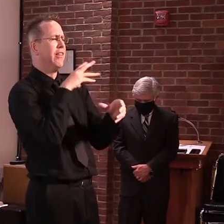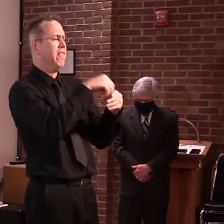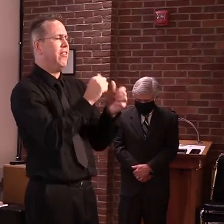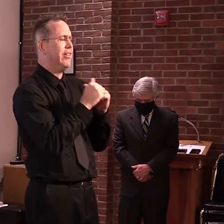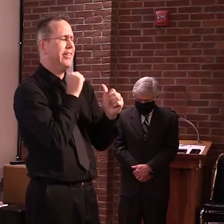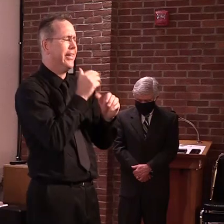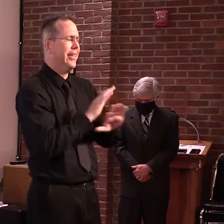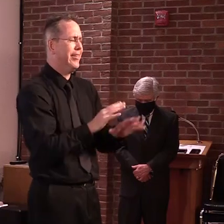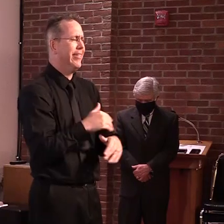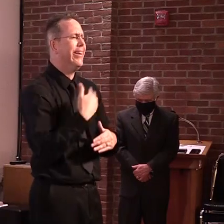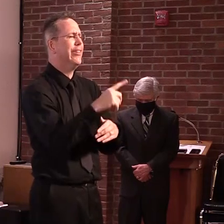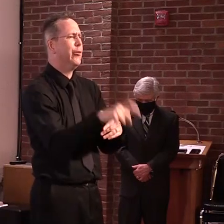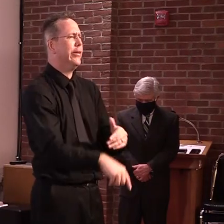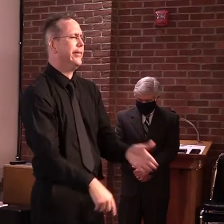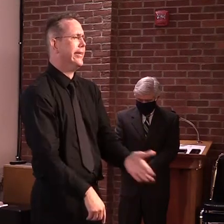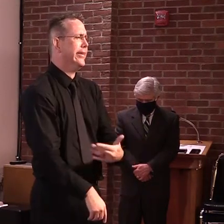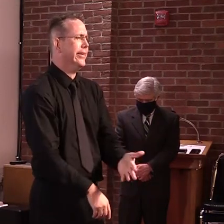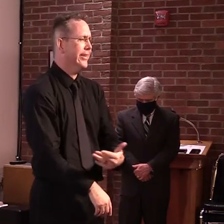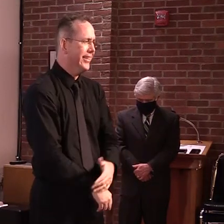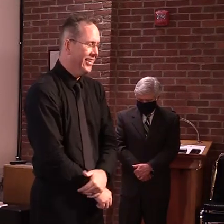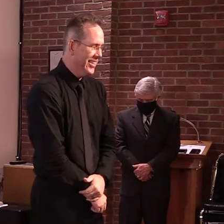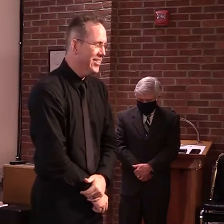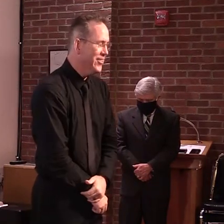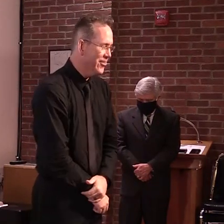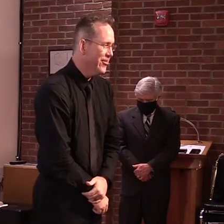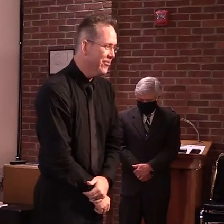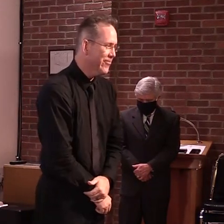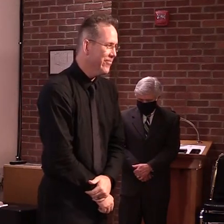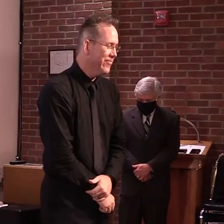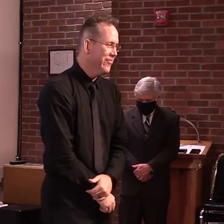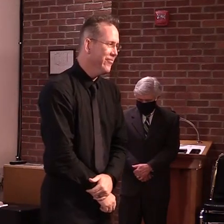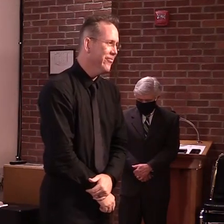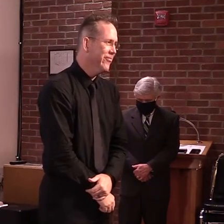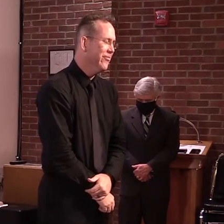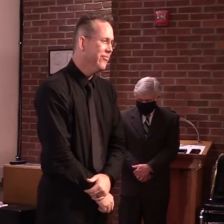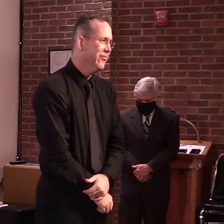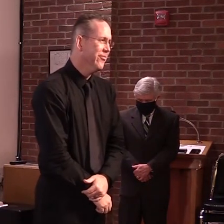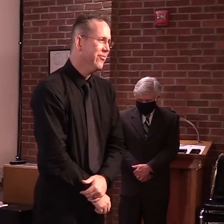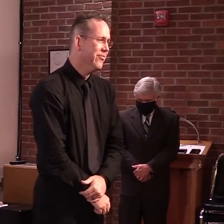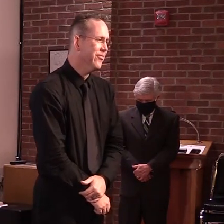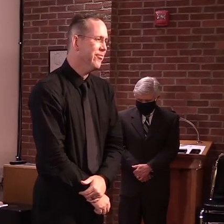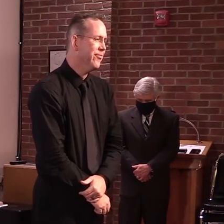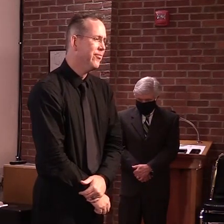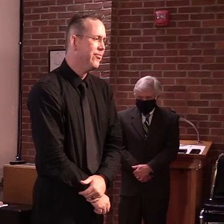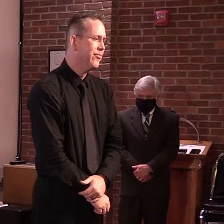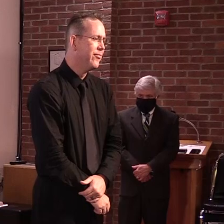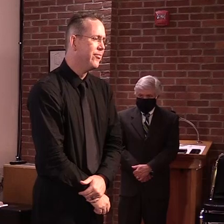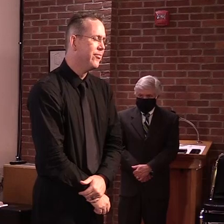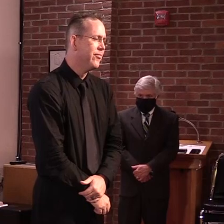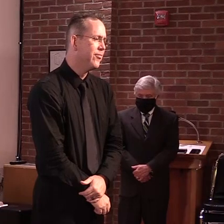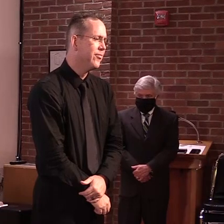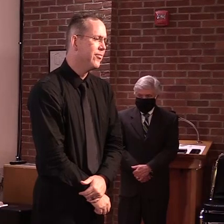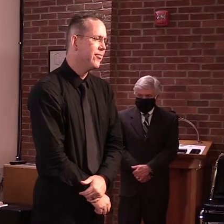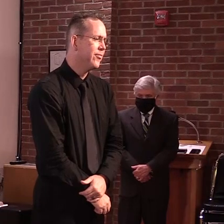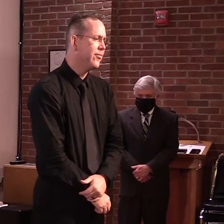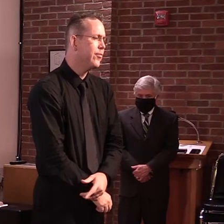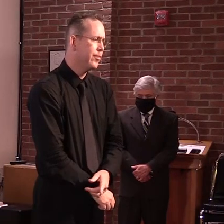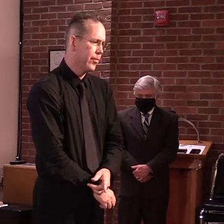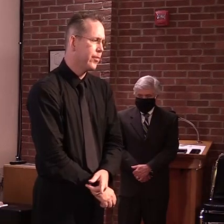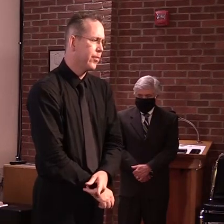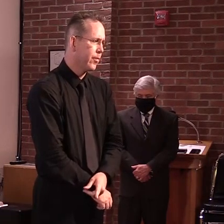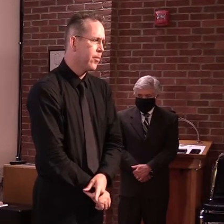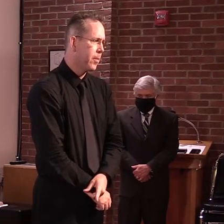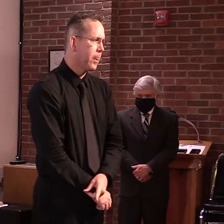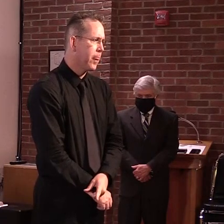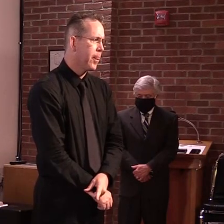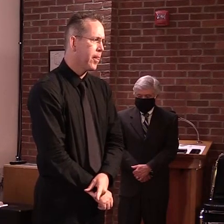about earlier on in this conversation, and where it's going to come from, and how you're going to replenish that amount of money that you're going to be sending out? And